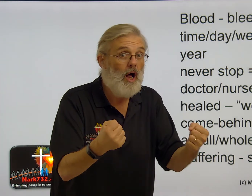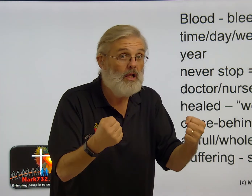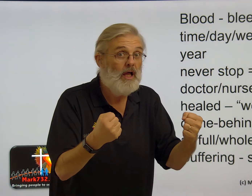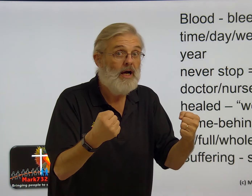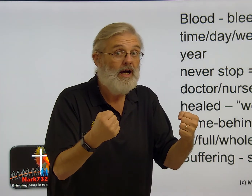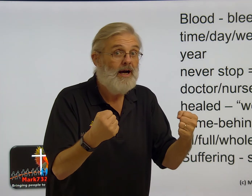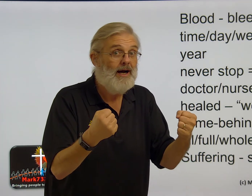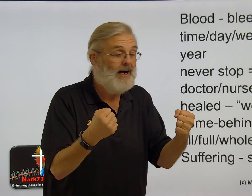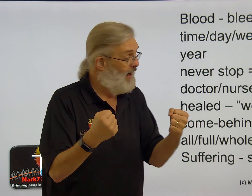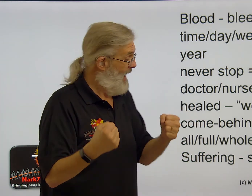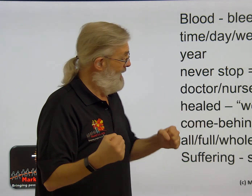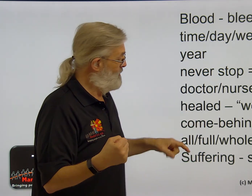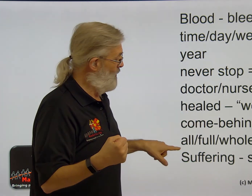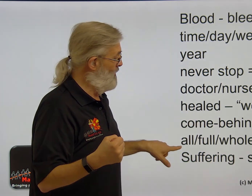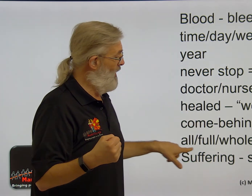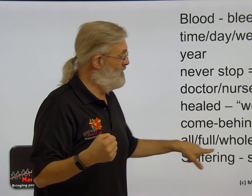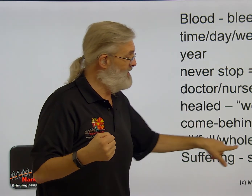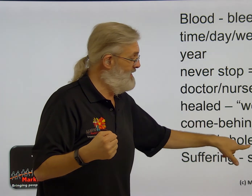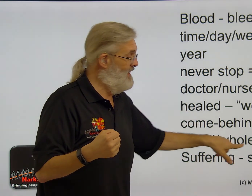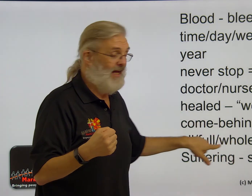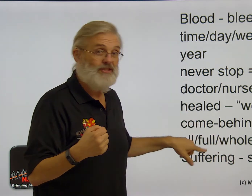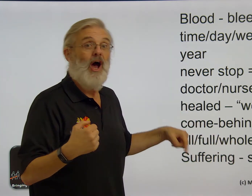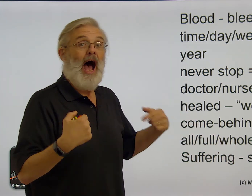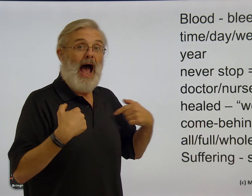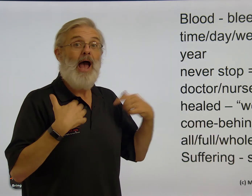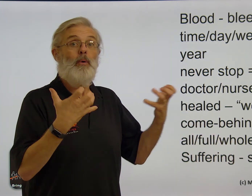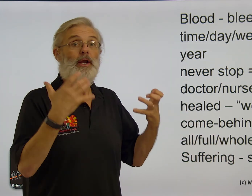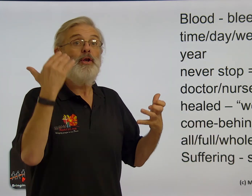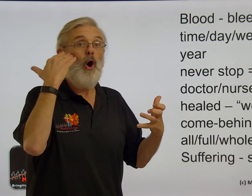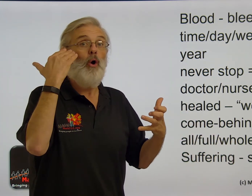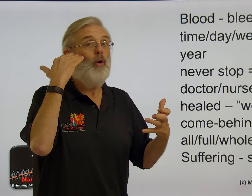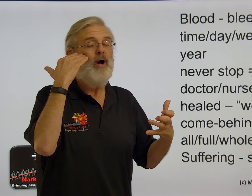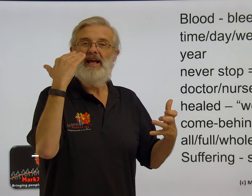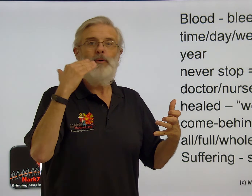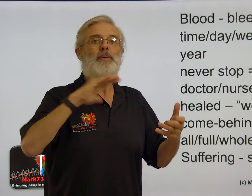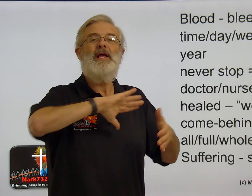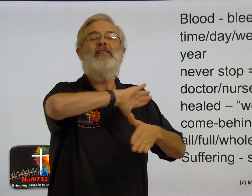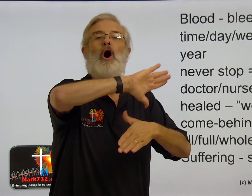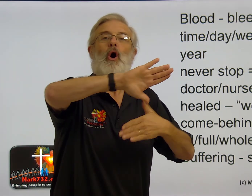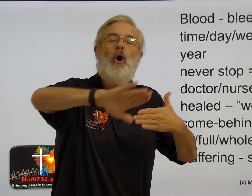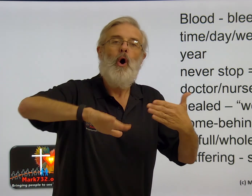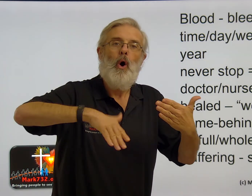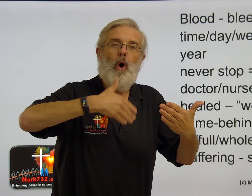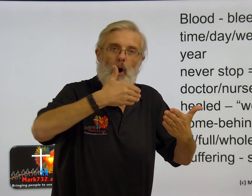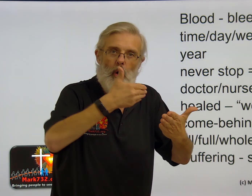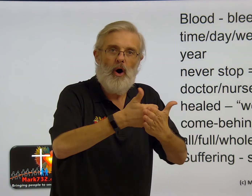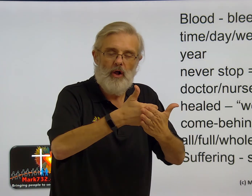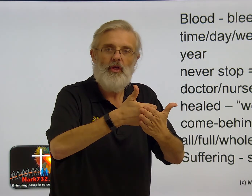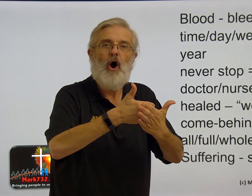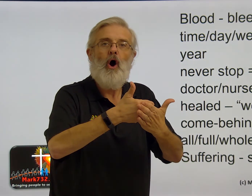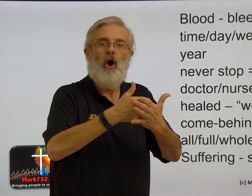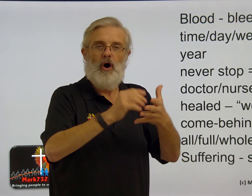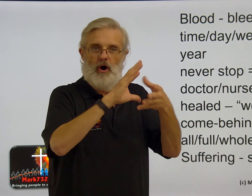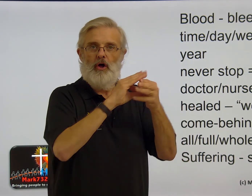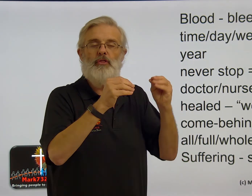whole, and so you have to see that. I want to know, it would be the whole, all the